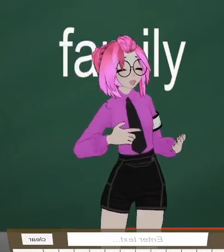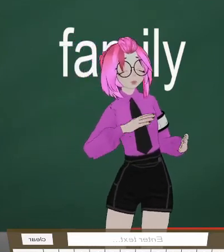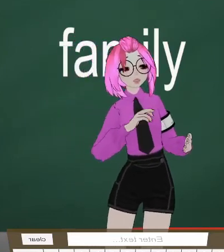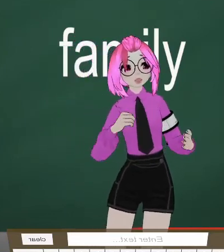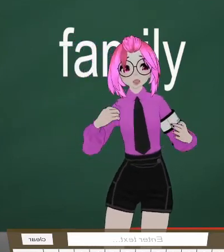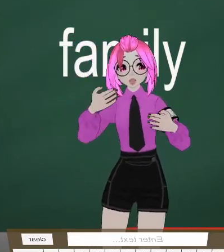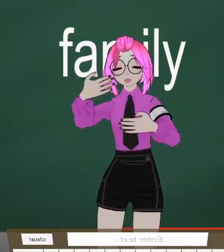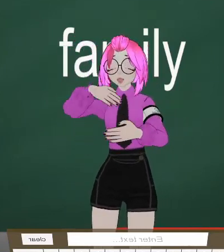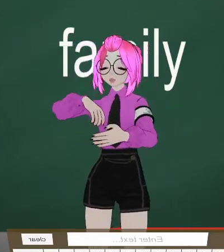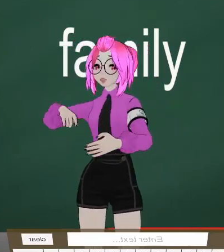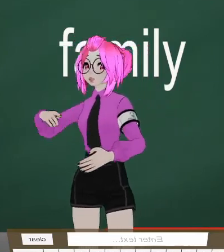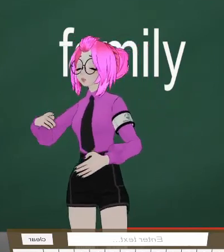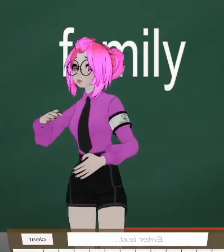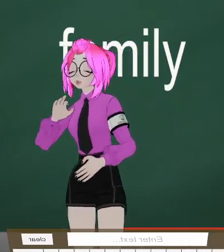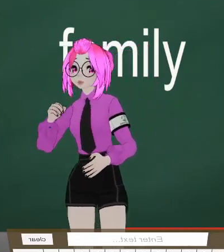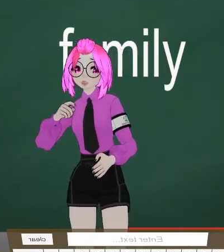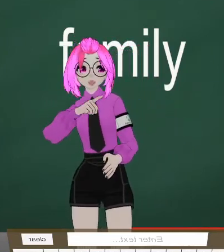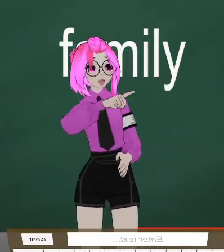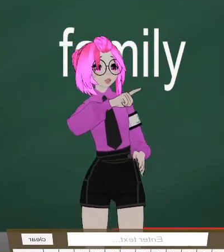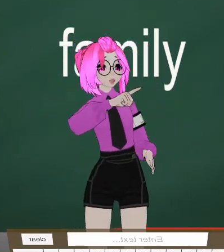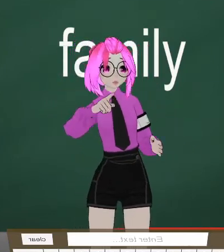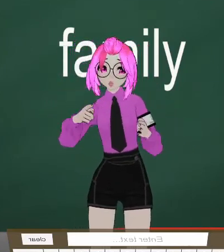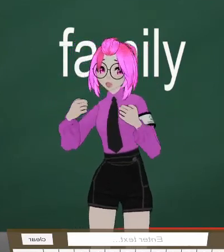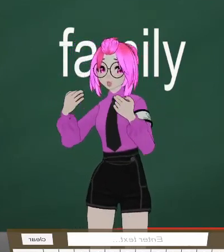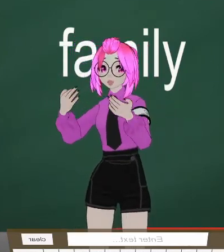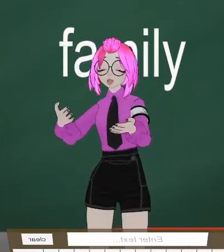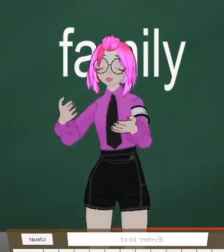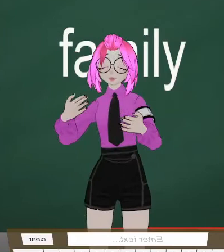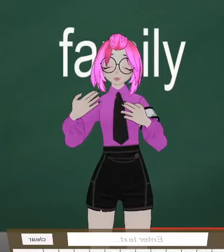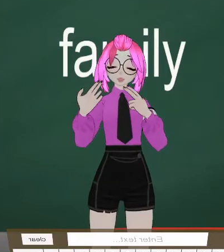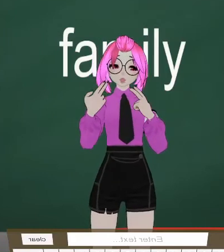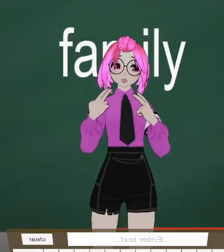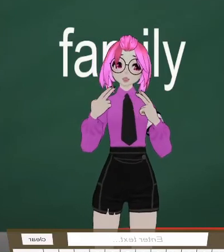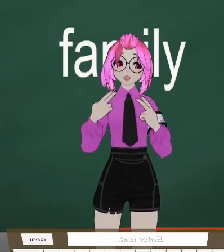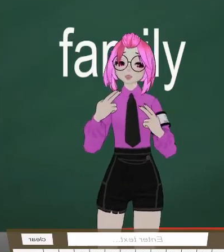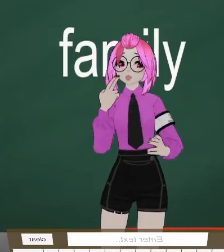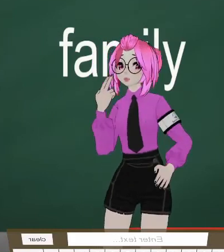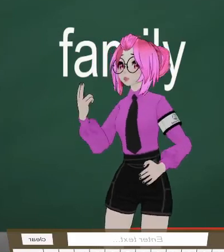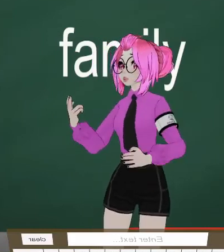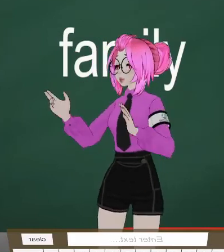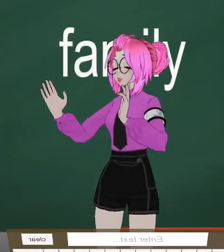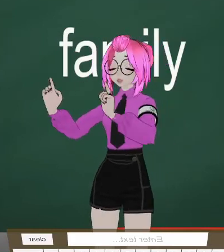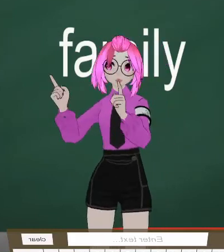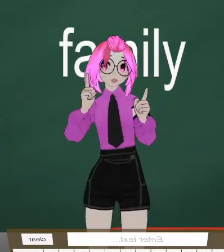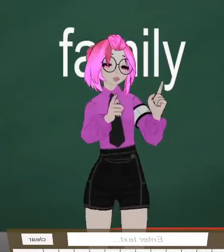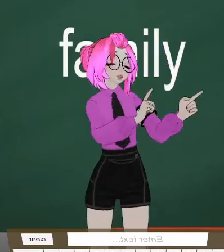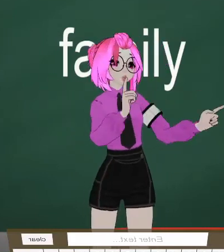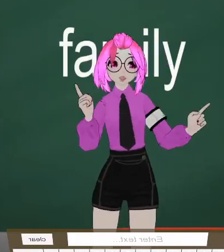and that you have a home here and i think i want you guys to feel responsible for looking out for every single one of